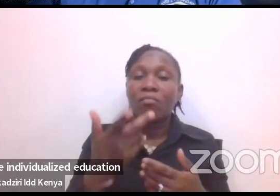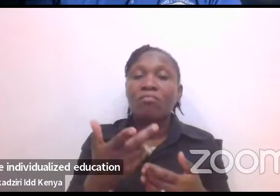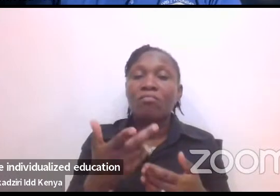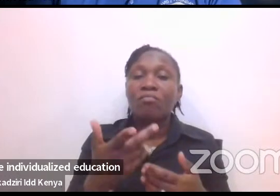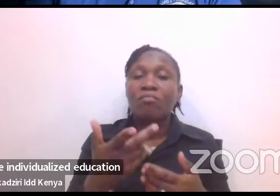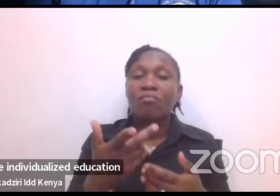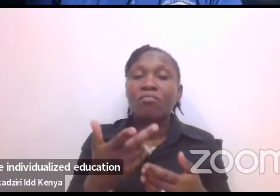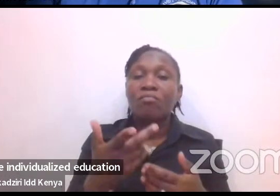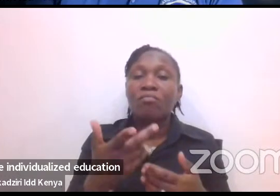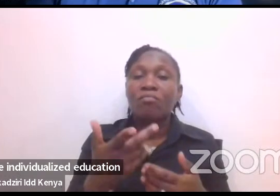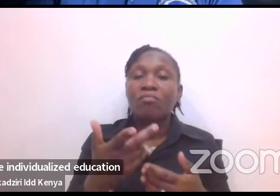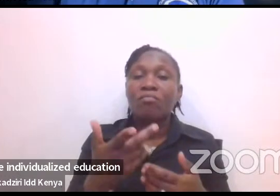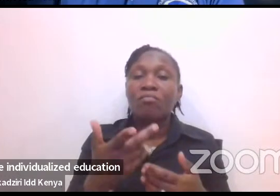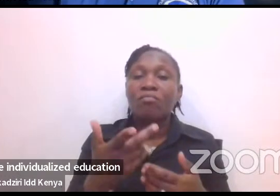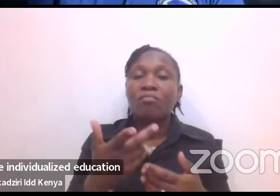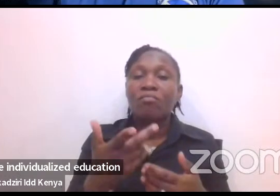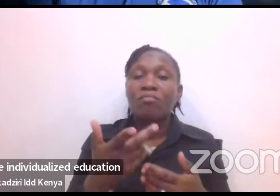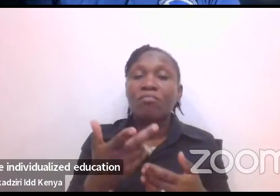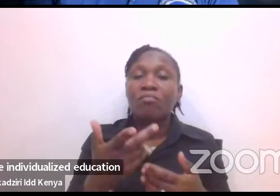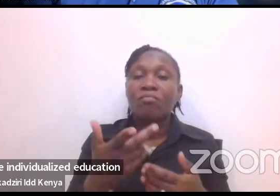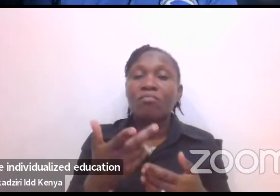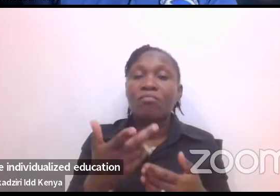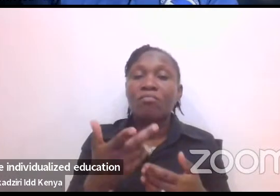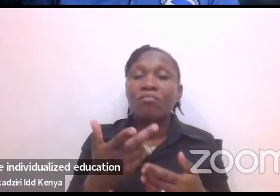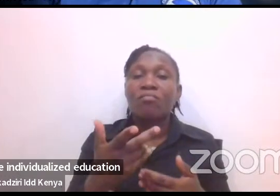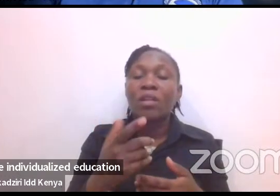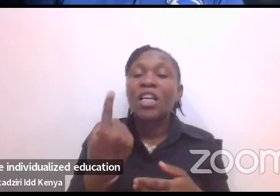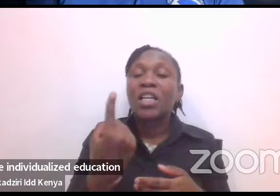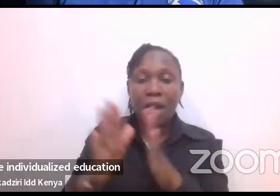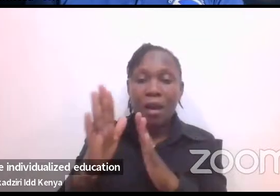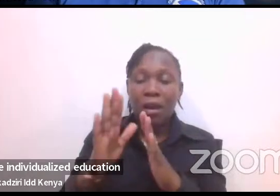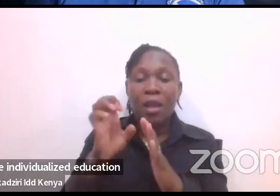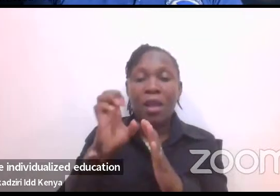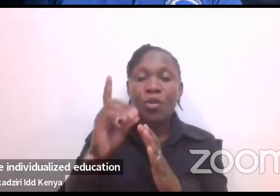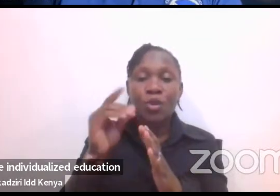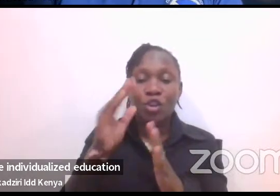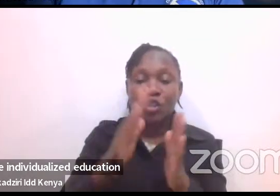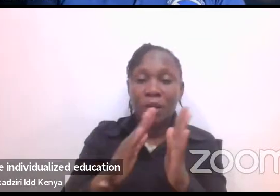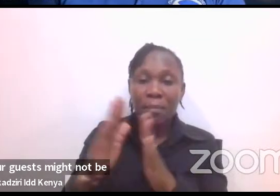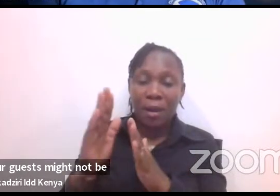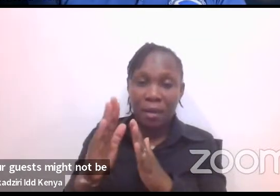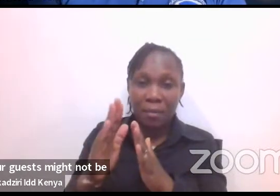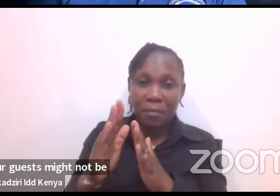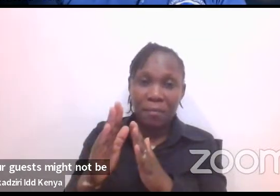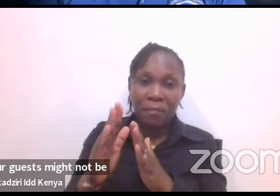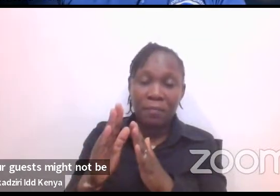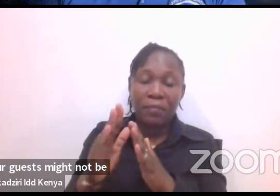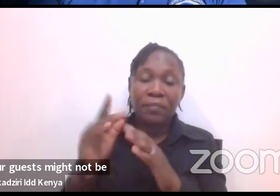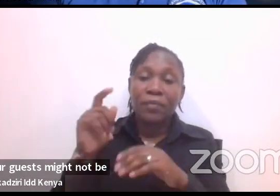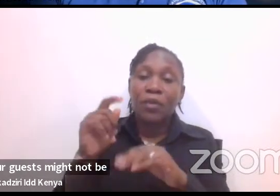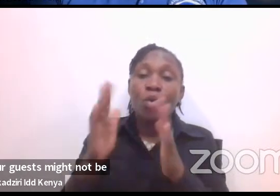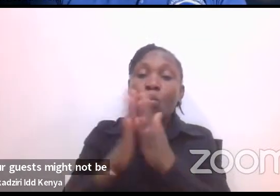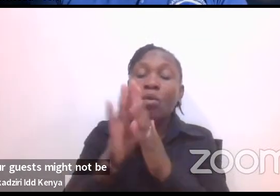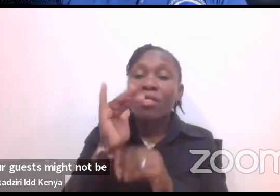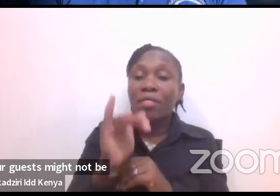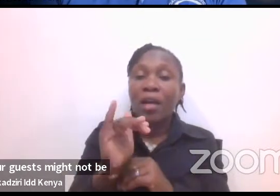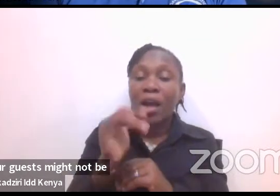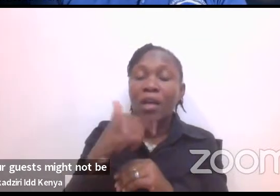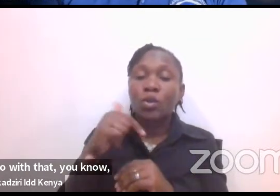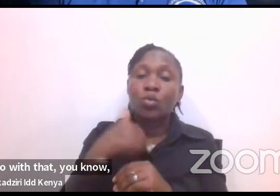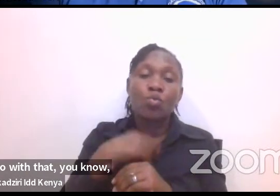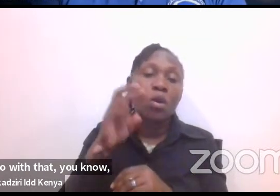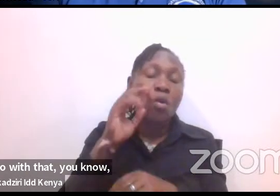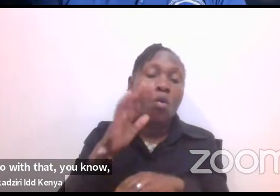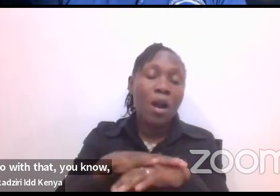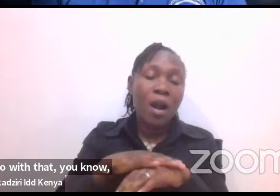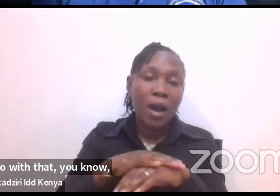some, I guess, might not be familiar with the acronym. So with that, we're looking at, the goals on